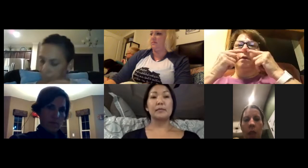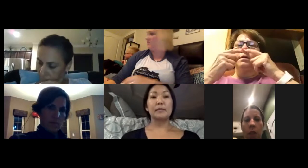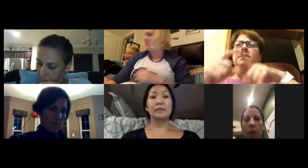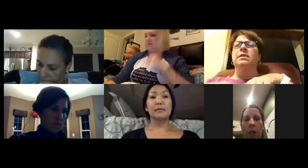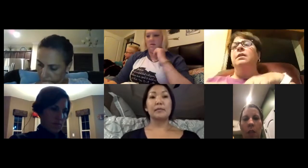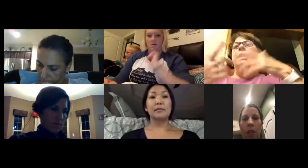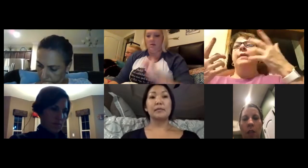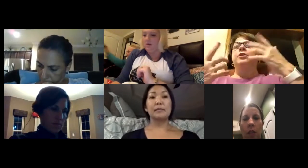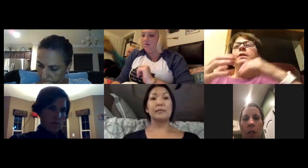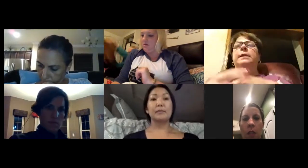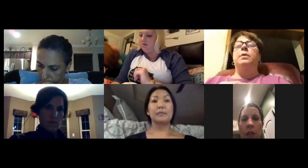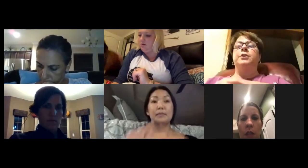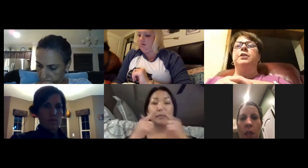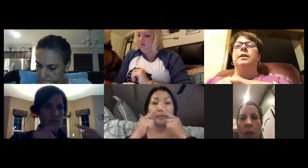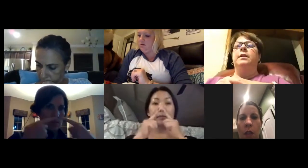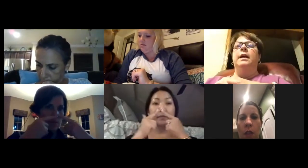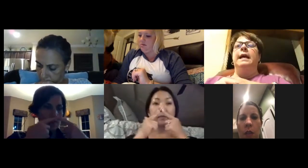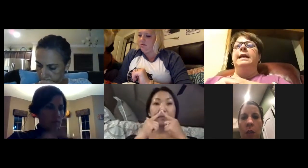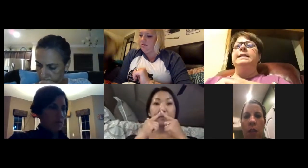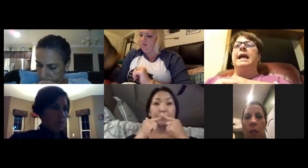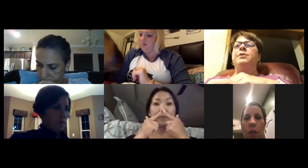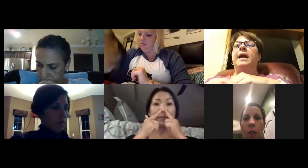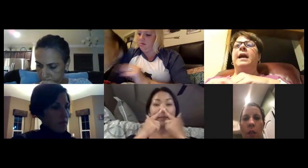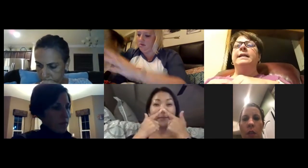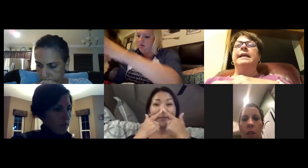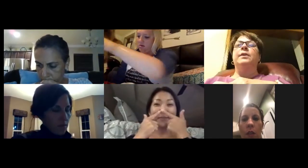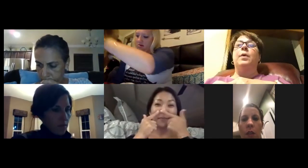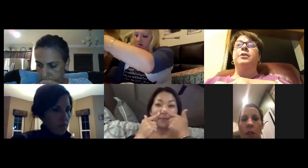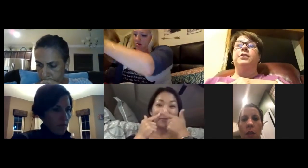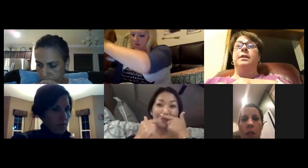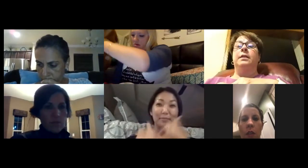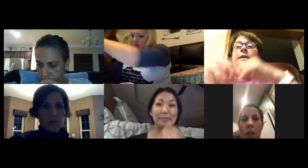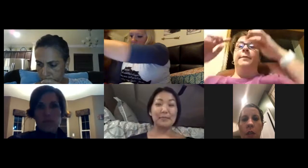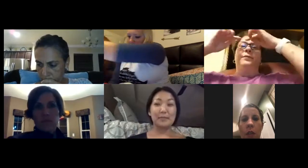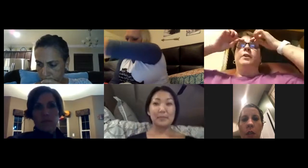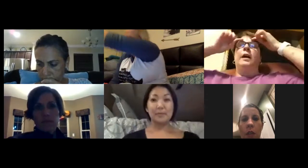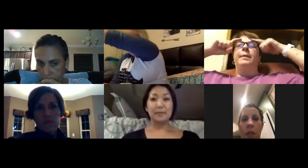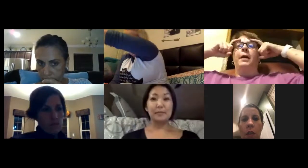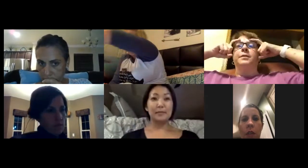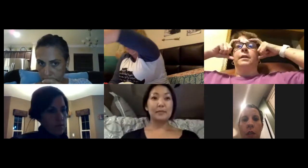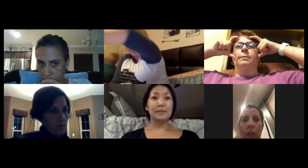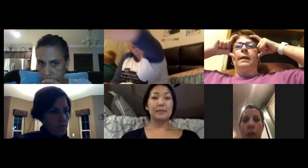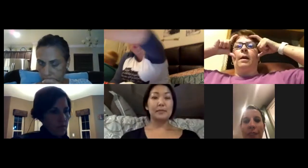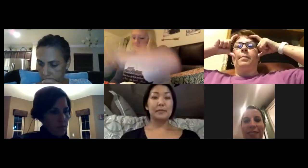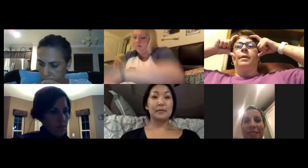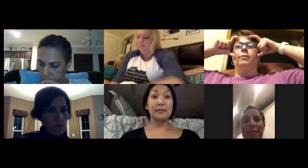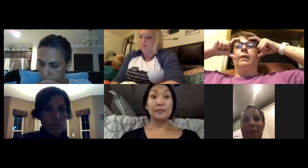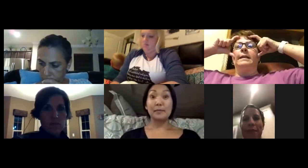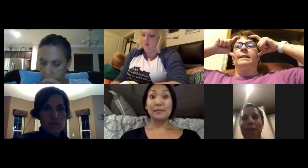hurt. And that's just a question. And anytime you're asking a question, your eyebrows are going to be up, raised, and they